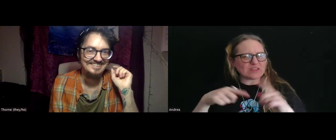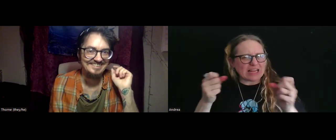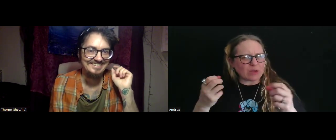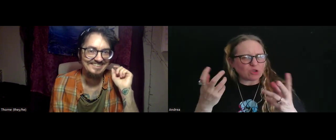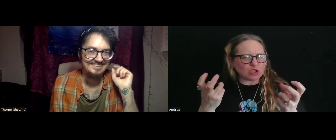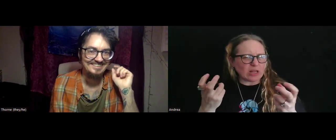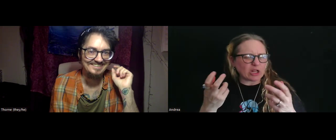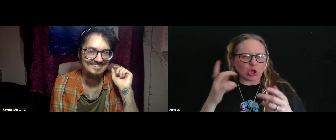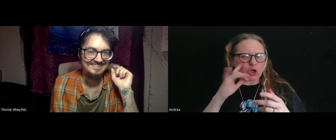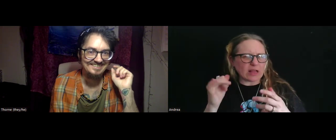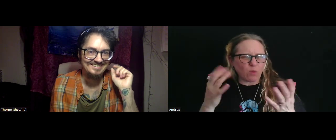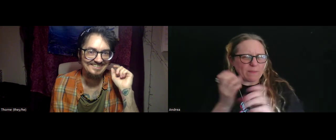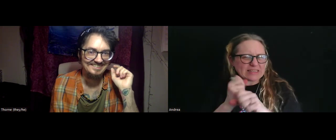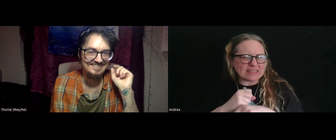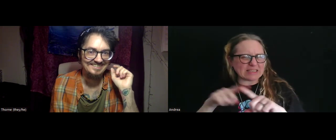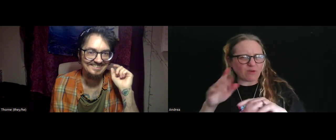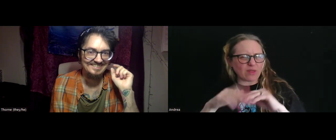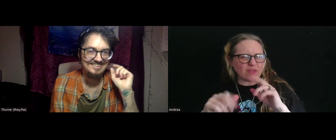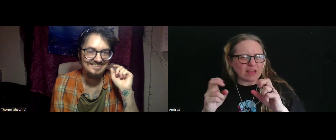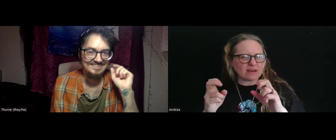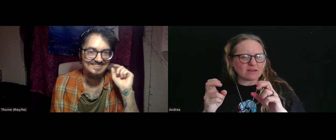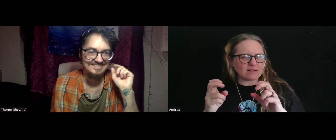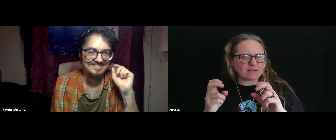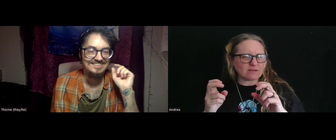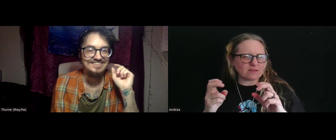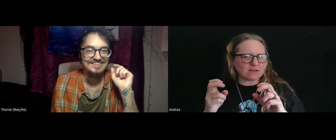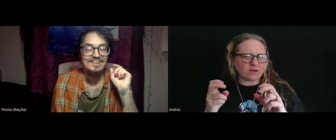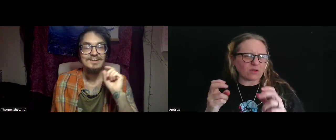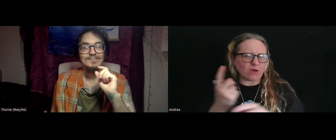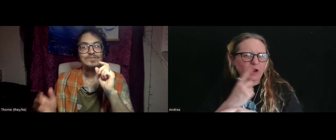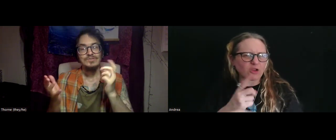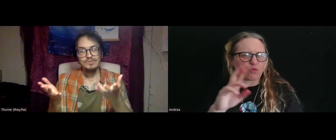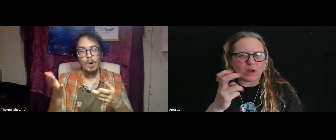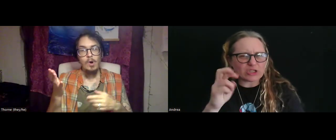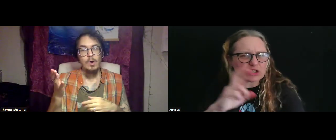sign language like look like? What makes it different than, like regular register?